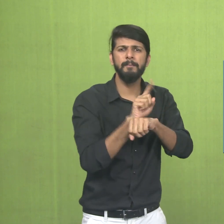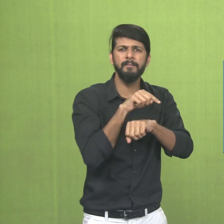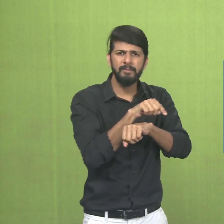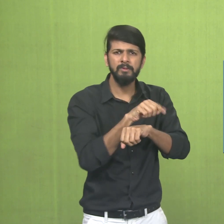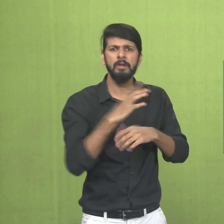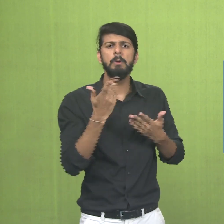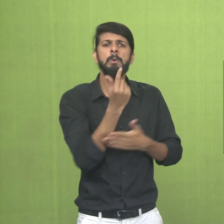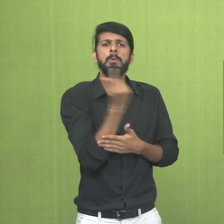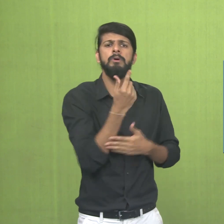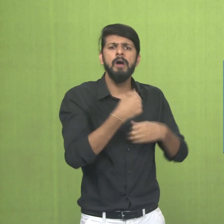For the colors,